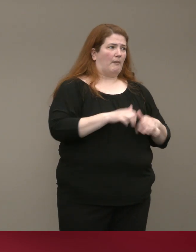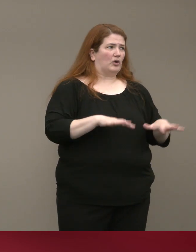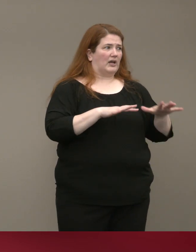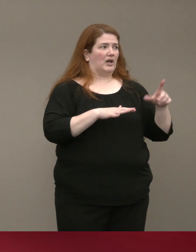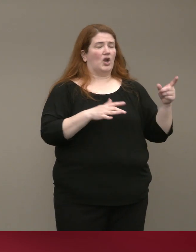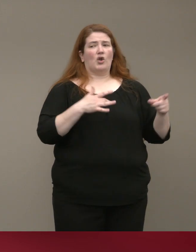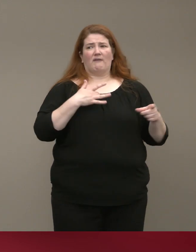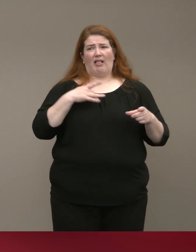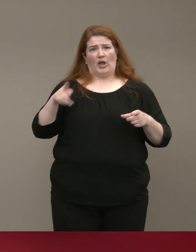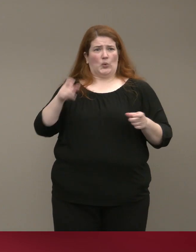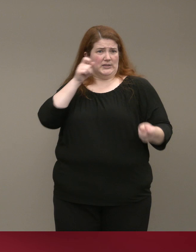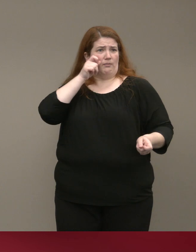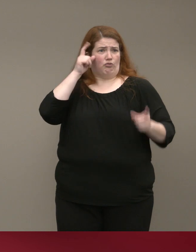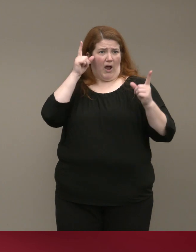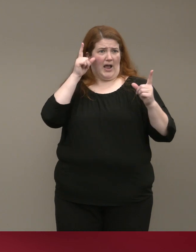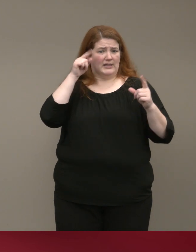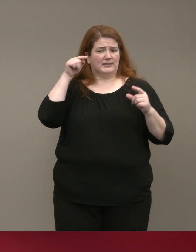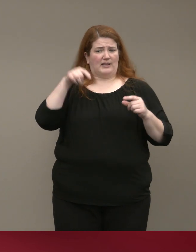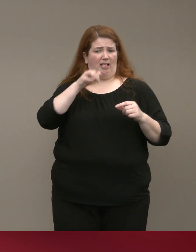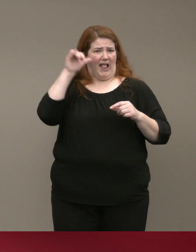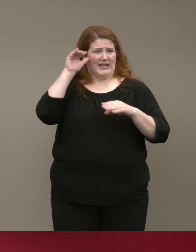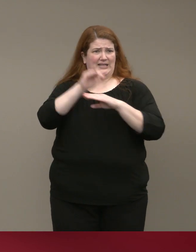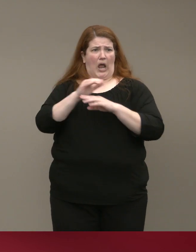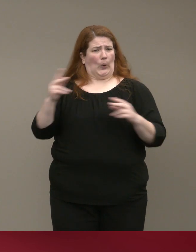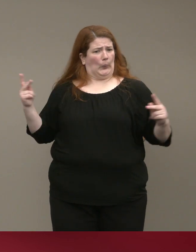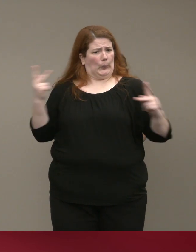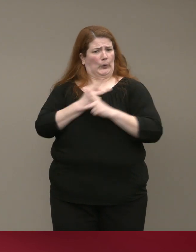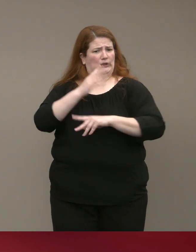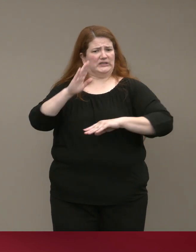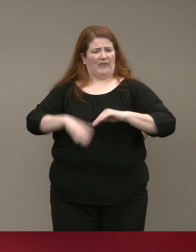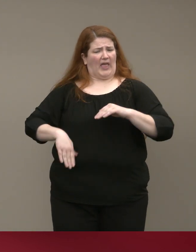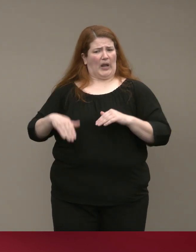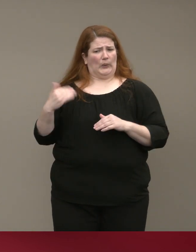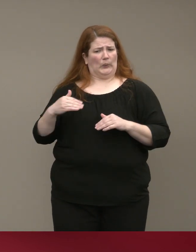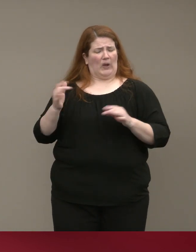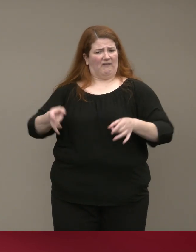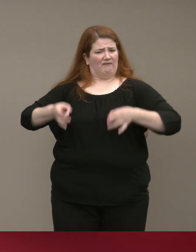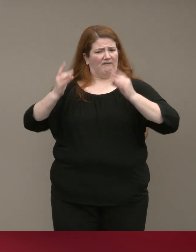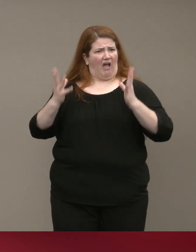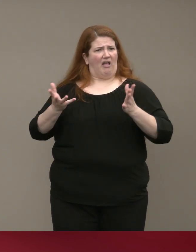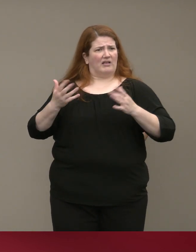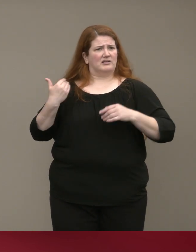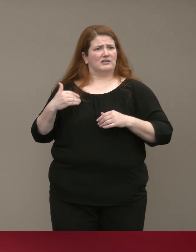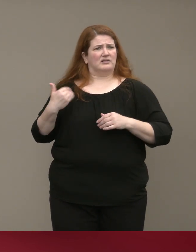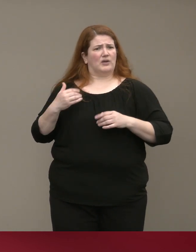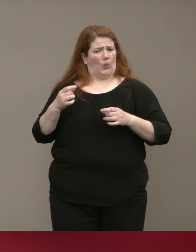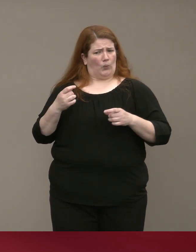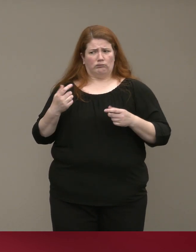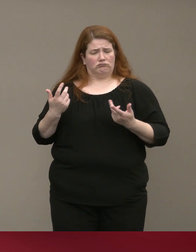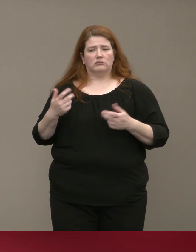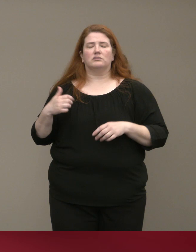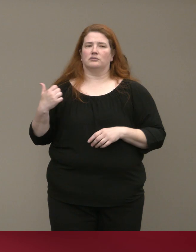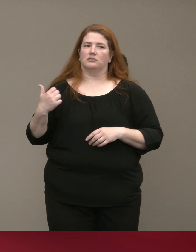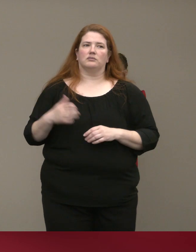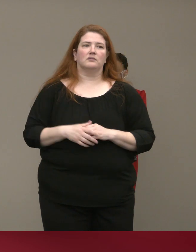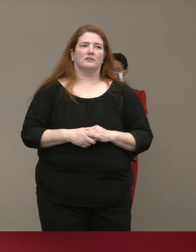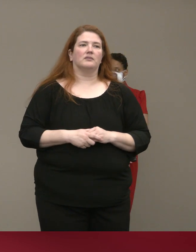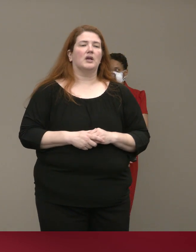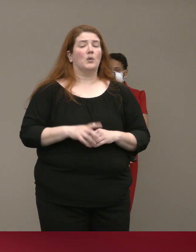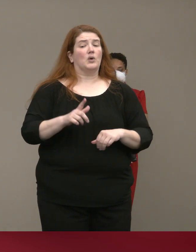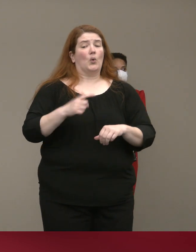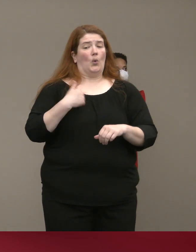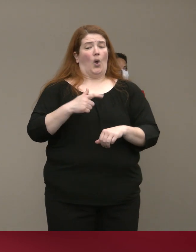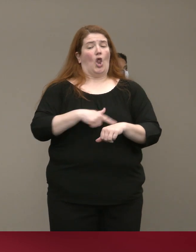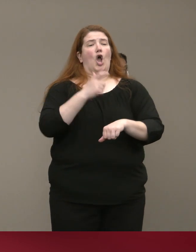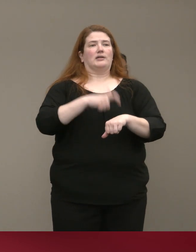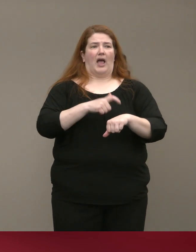or surprised by how violent it got last night? Well, I think we were certainly caught off guard by the length of time that it took to try to get it under control.